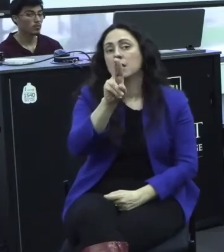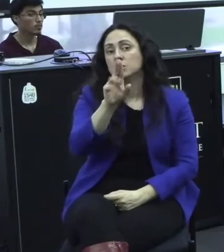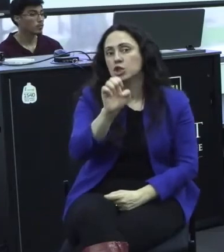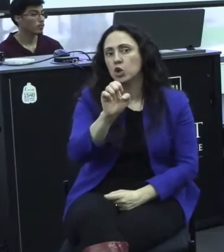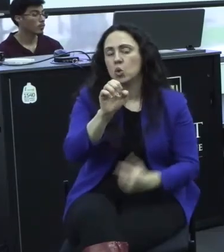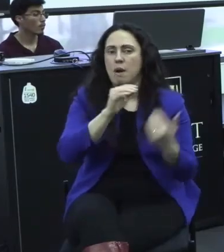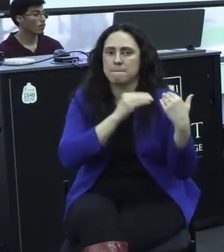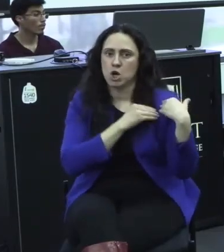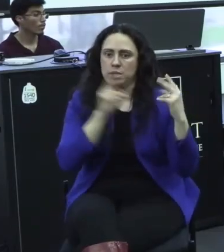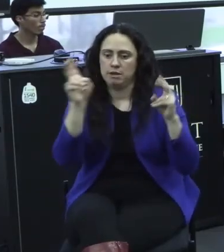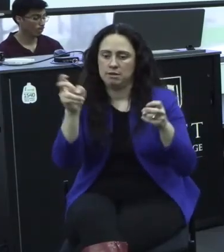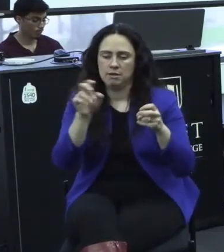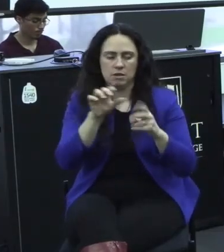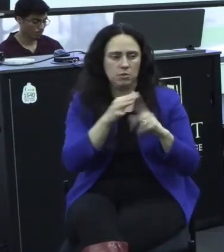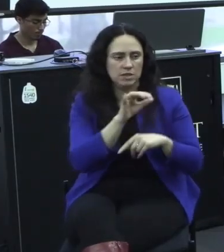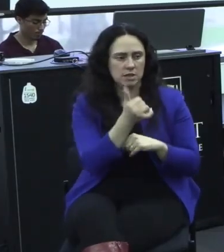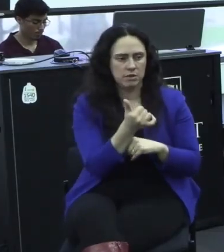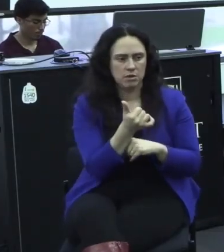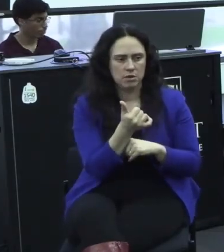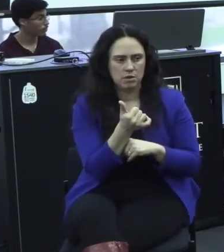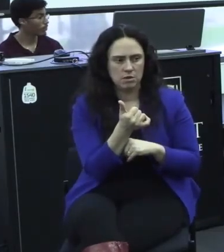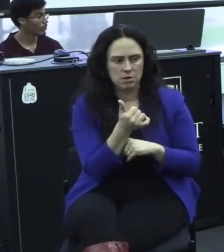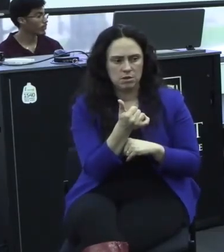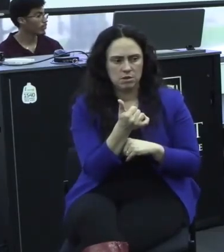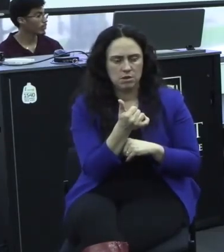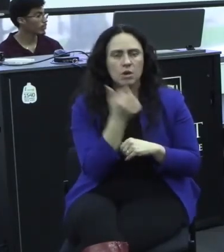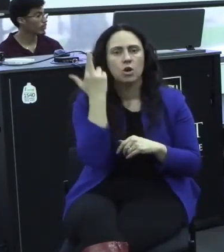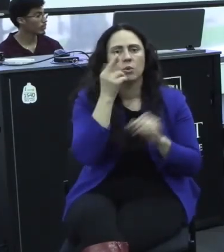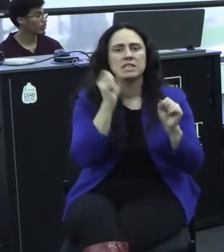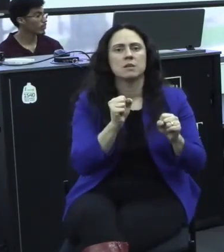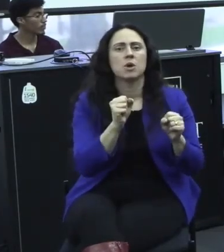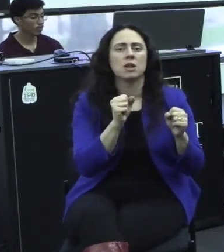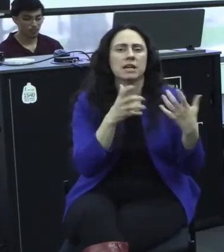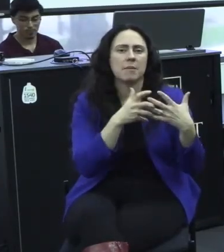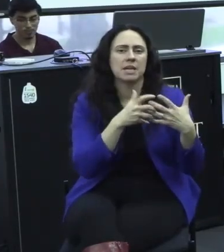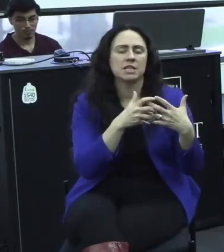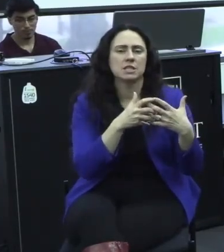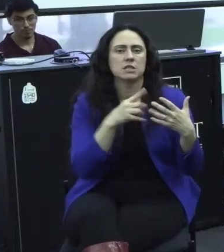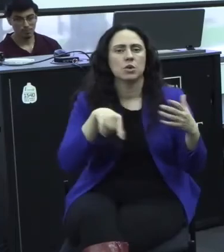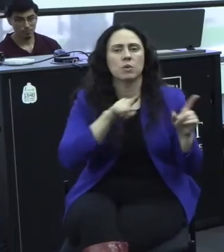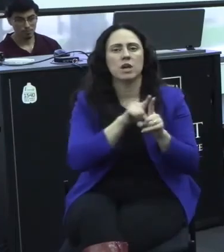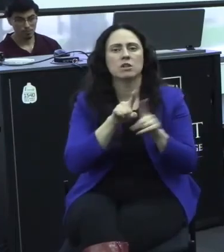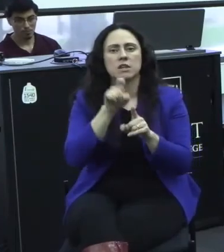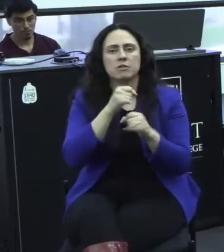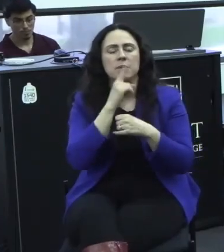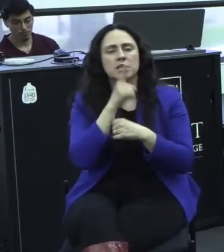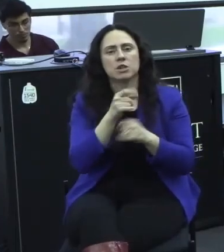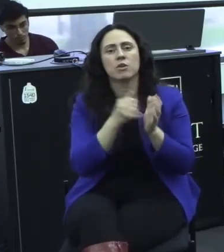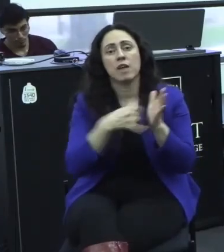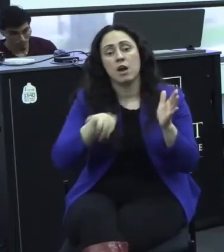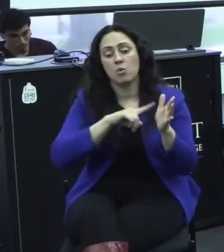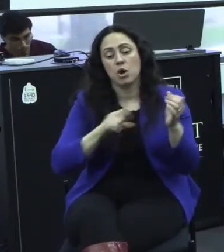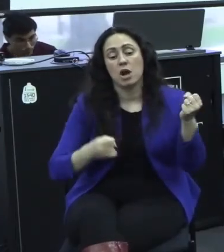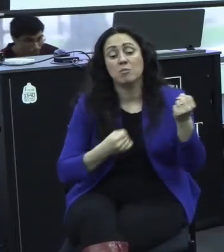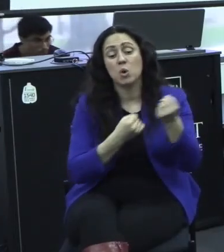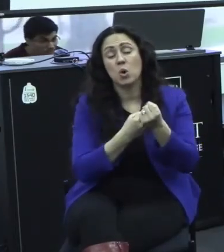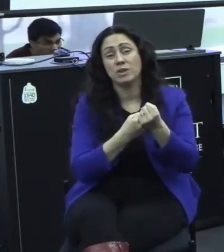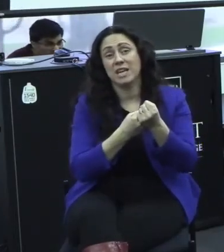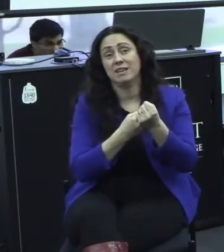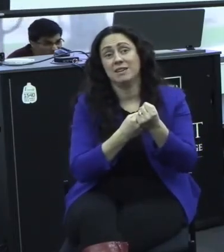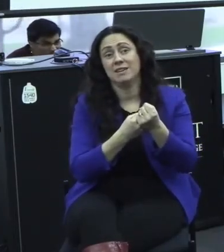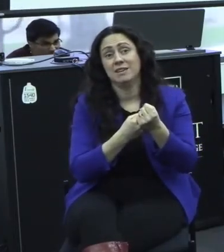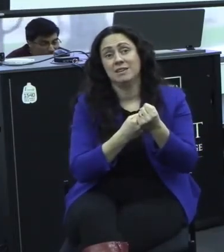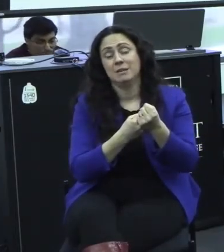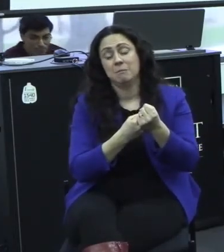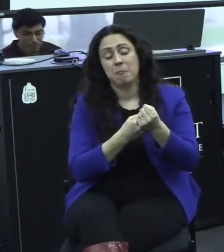and then what's the other? The reasonable accommodation. Like, we also have to make sure that we're upholding the integrity of the classroom